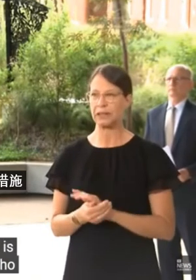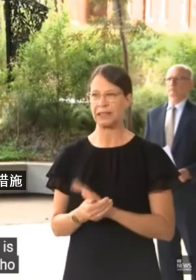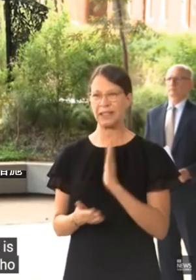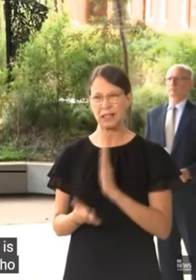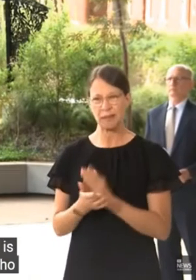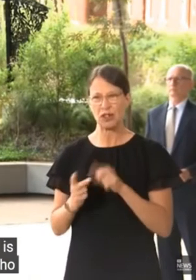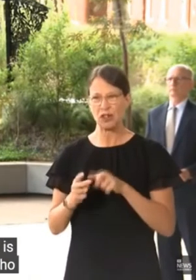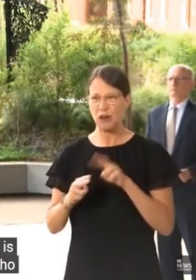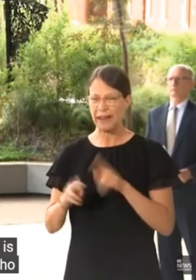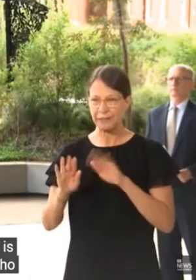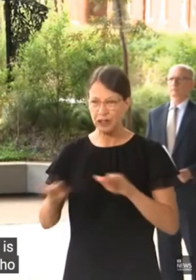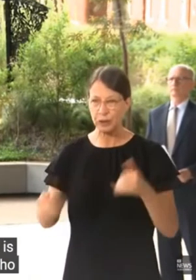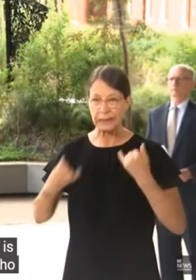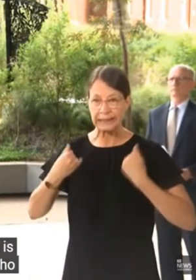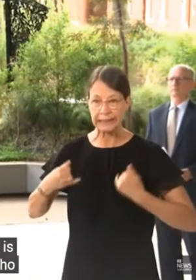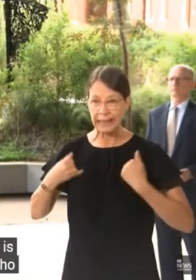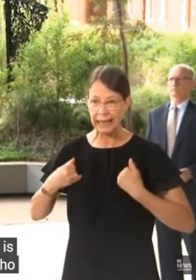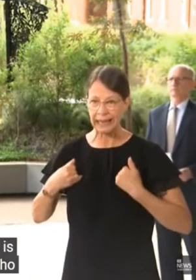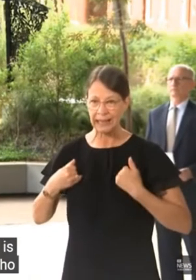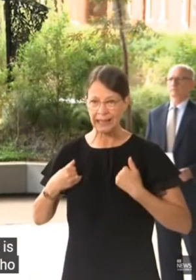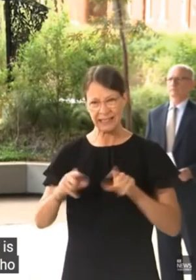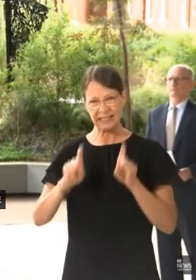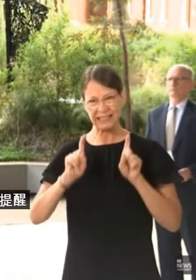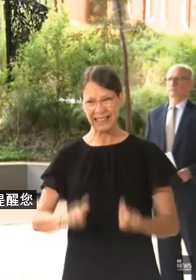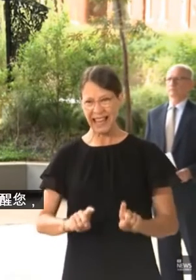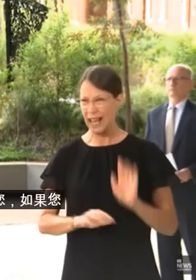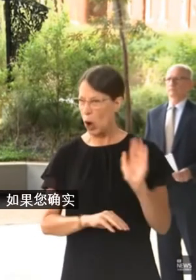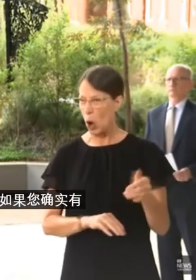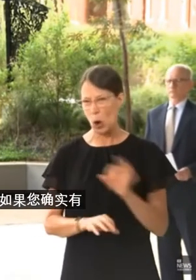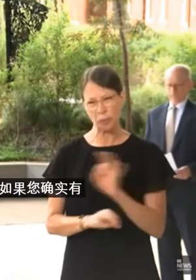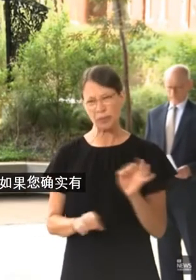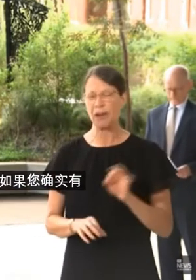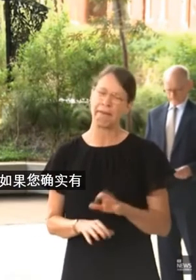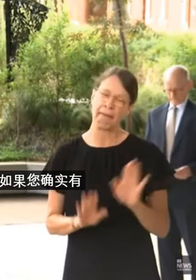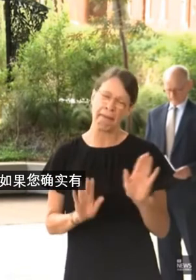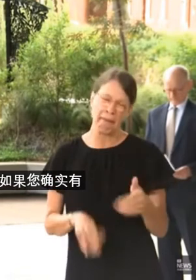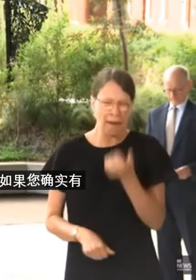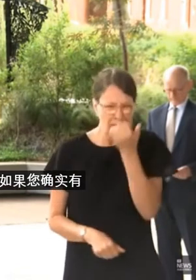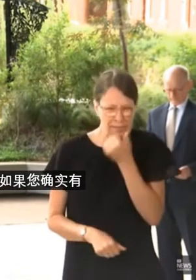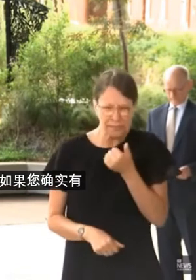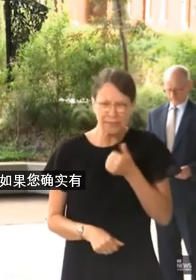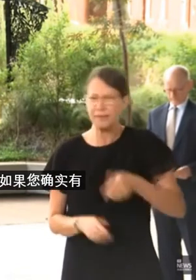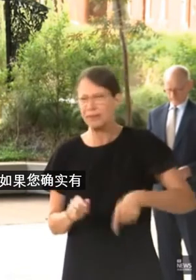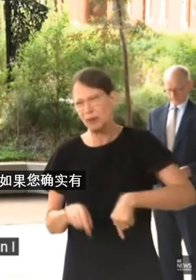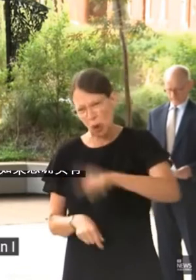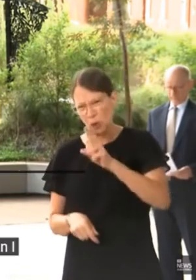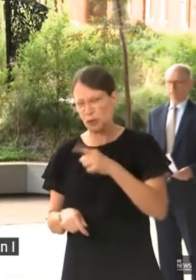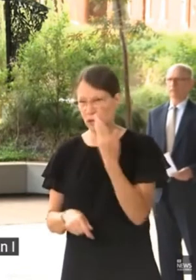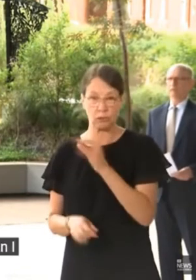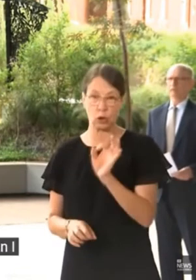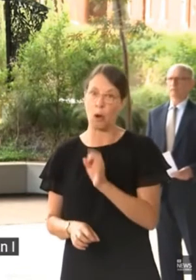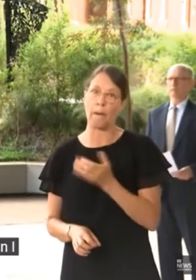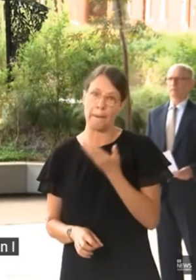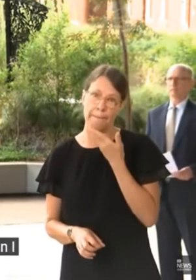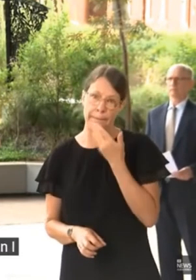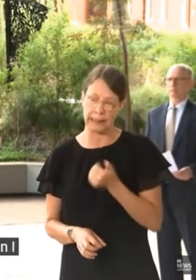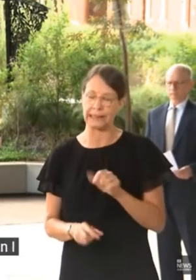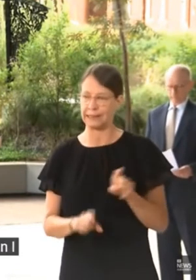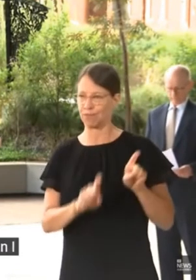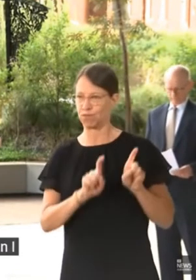are sick do not come to school. So can I remind, as Dr. Chant has done today, if you do have symptoms, that is the time to stay home and to make sure